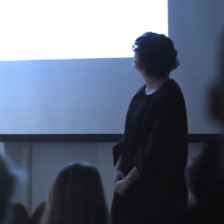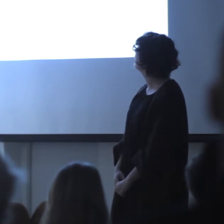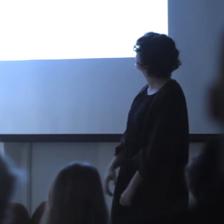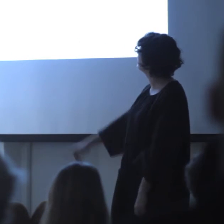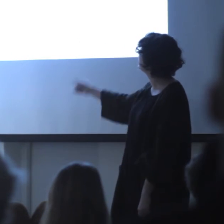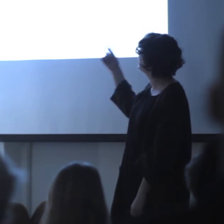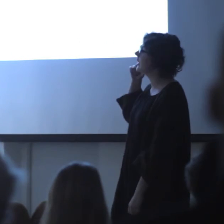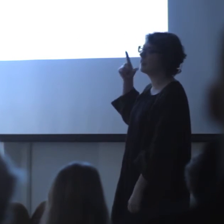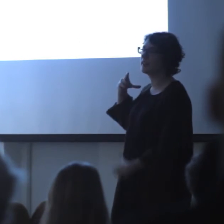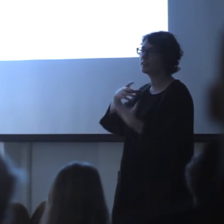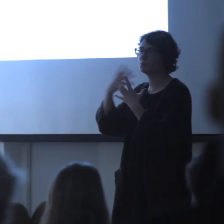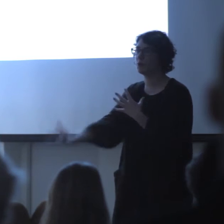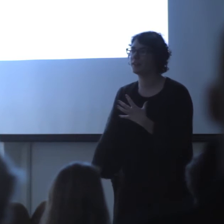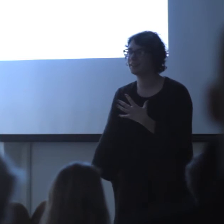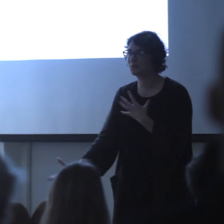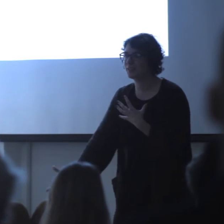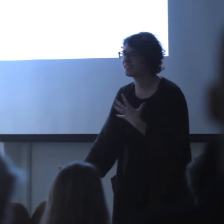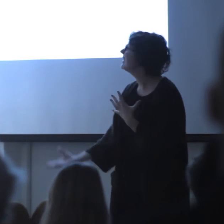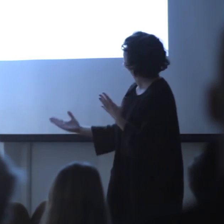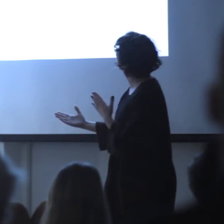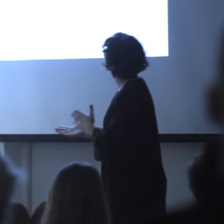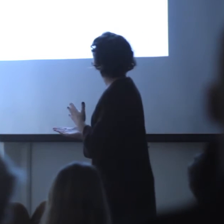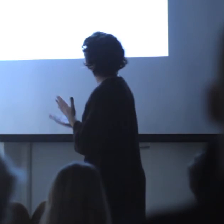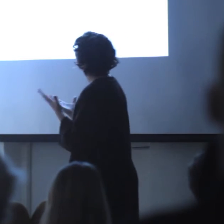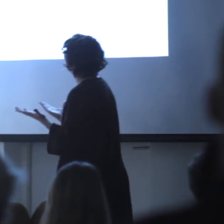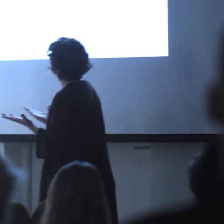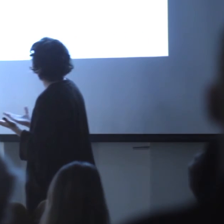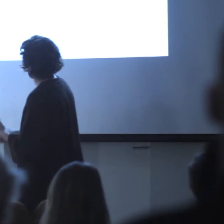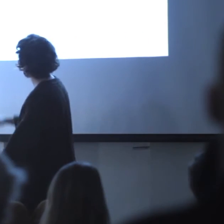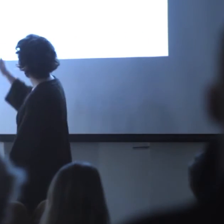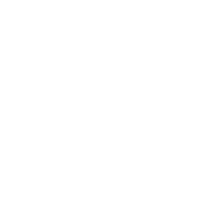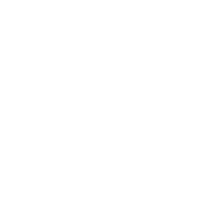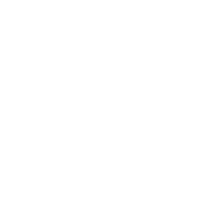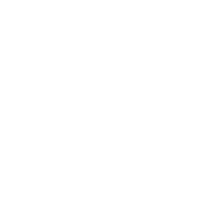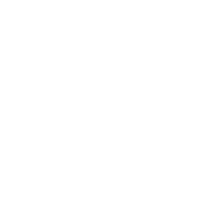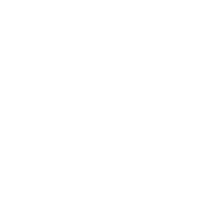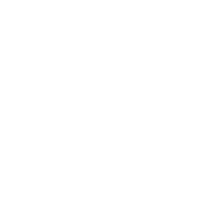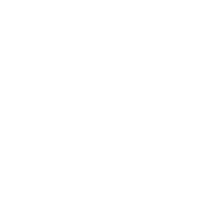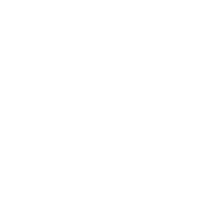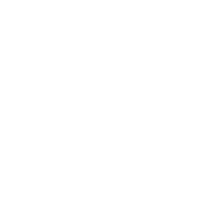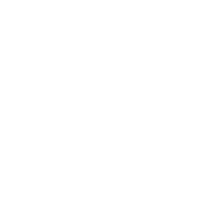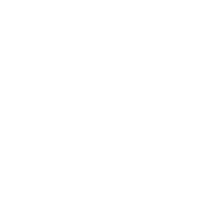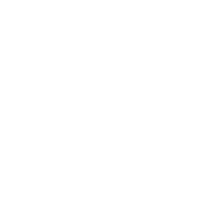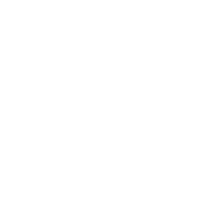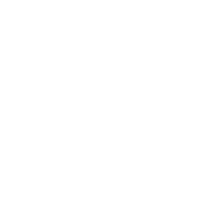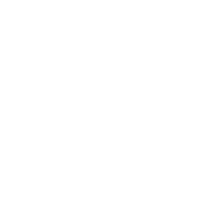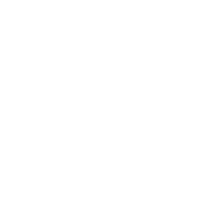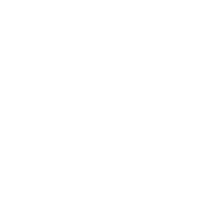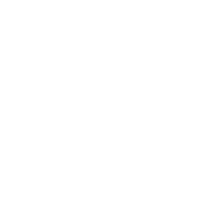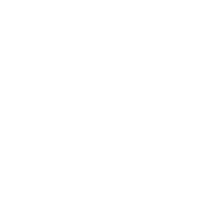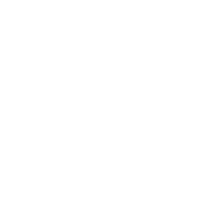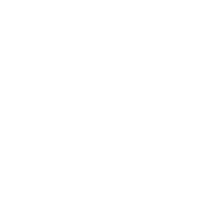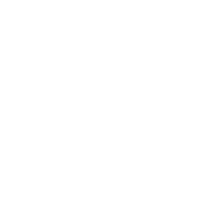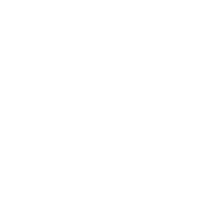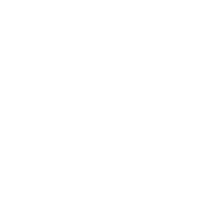you should learn, do not say like the spoken Swedish, because that's not right. you don't say we will go to Ica, you would say ha Ica.